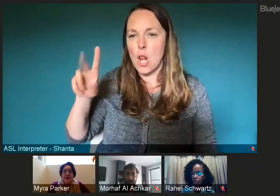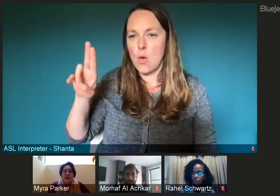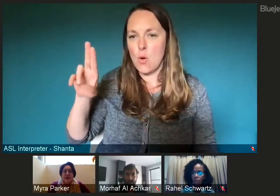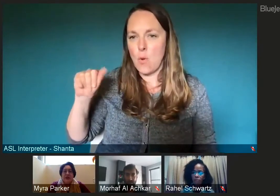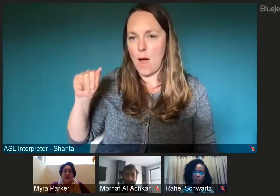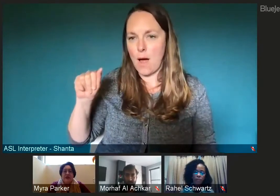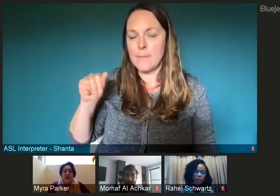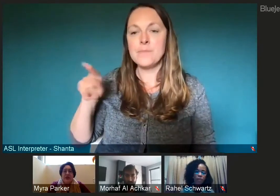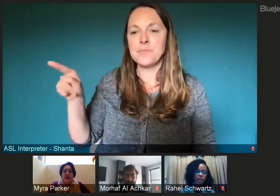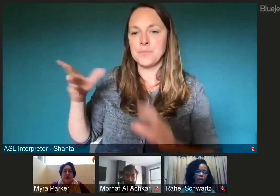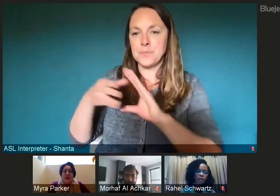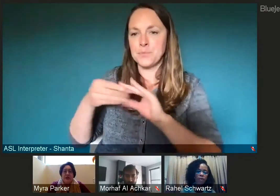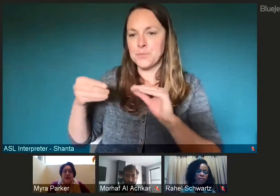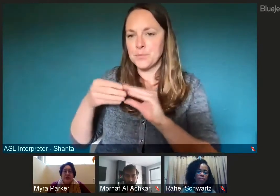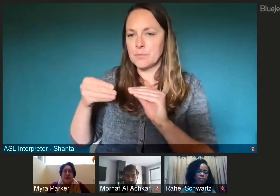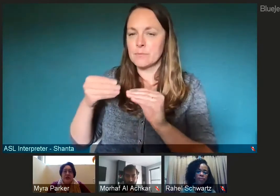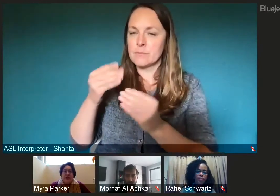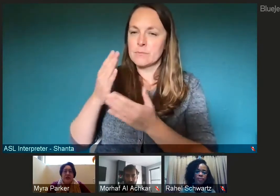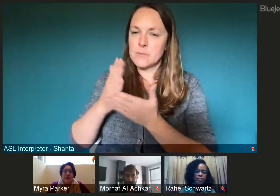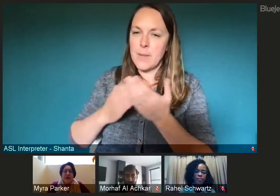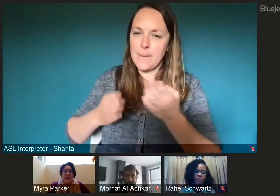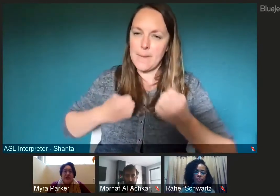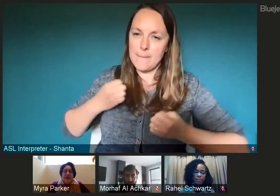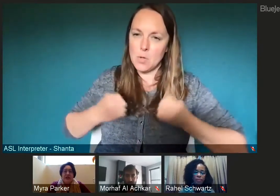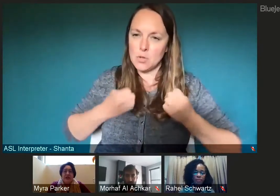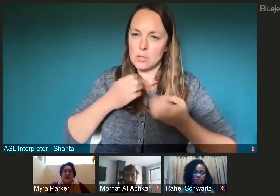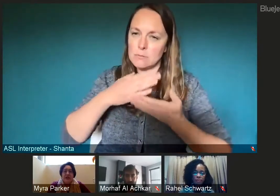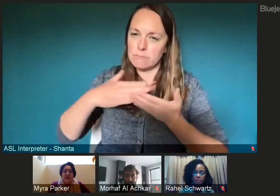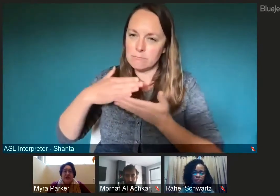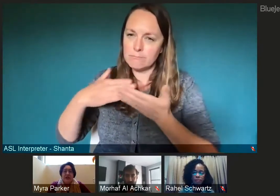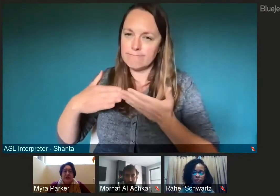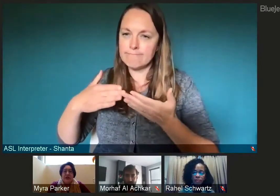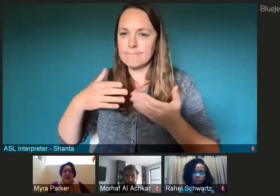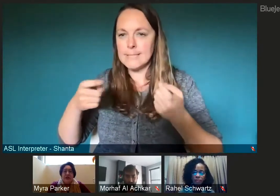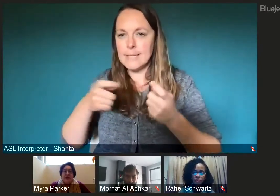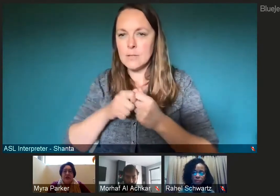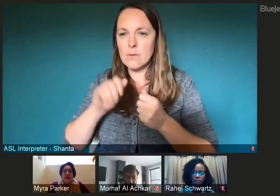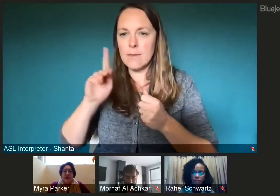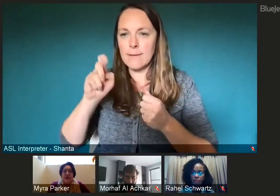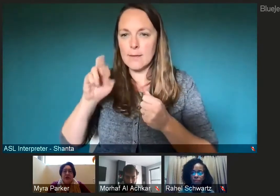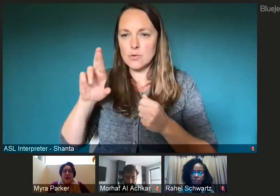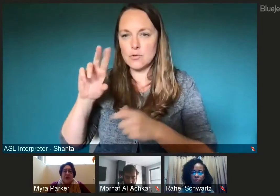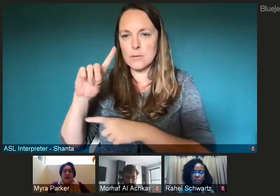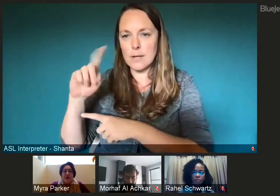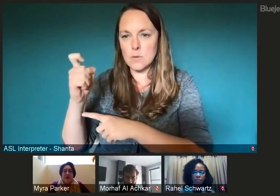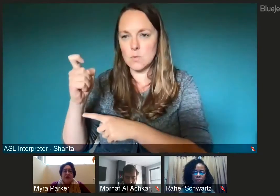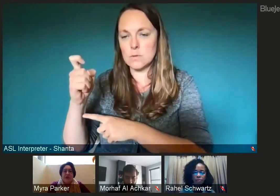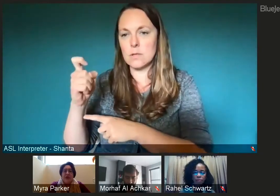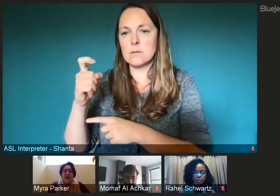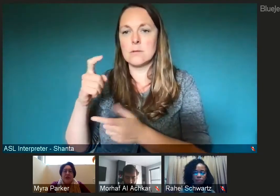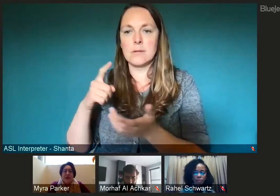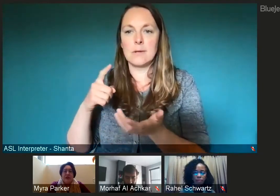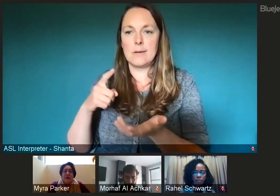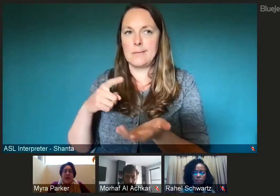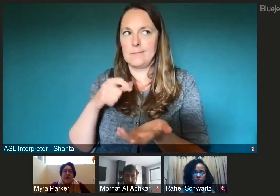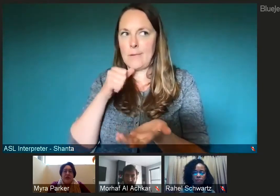emotional aspects of dealing with a cancer diagnosis, and it's something that we don't often talk about in terms of